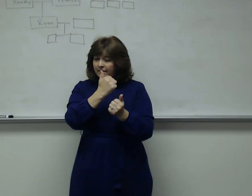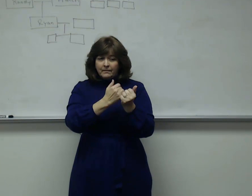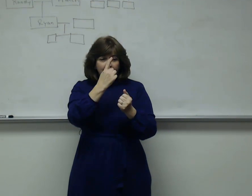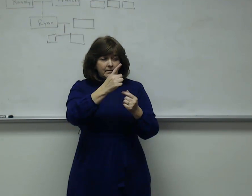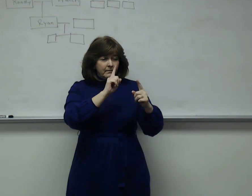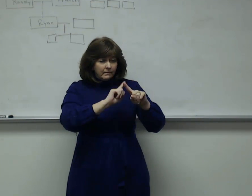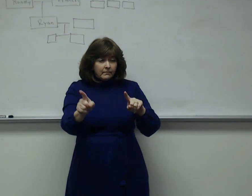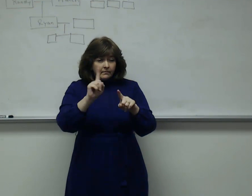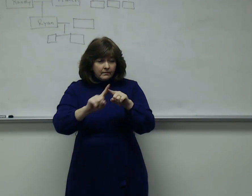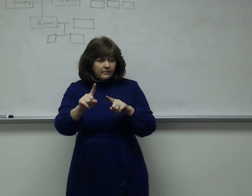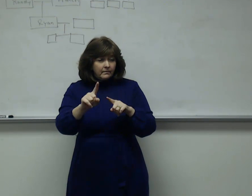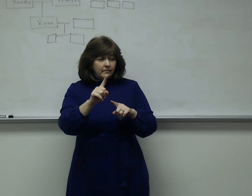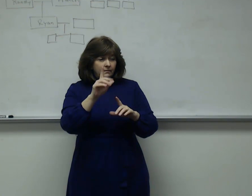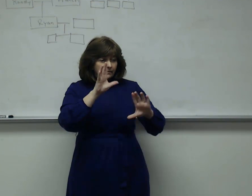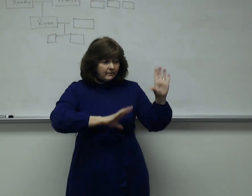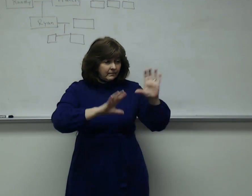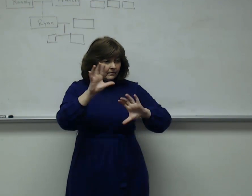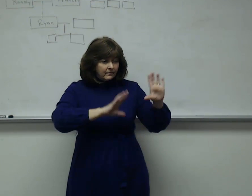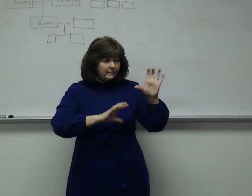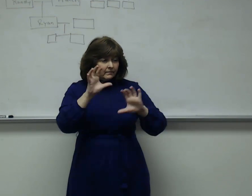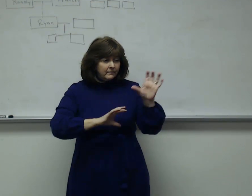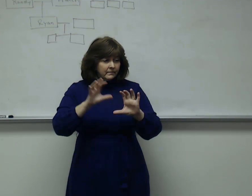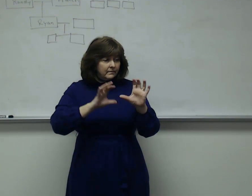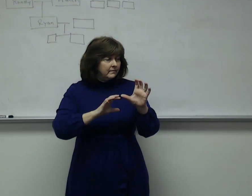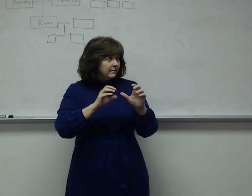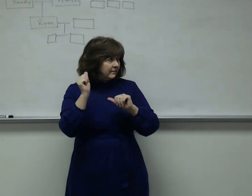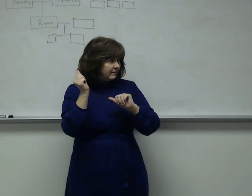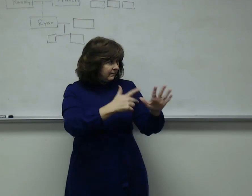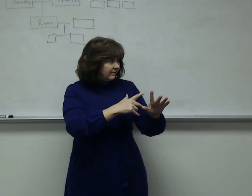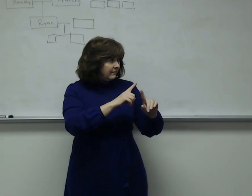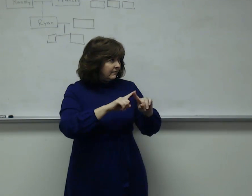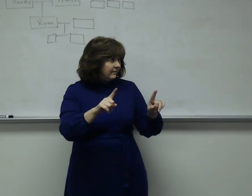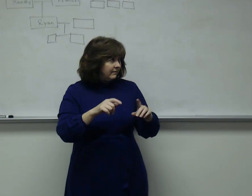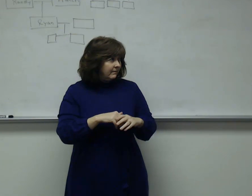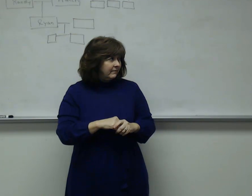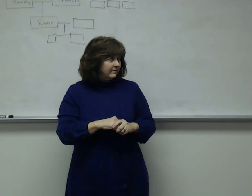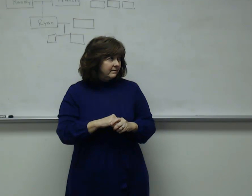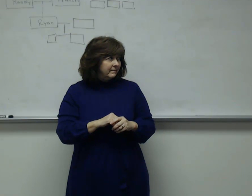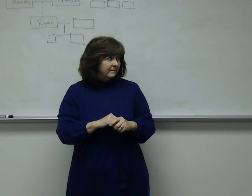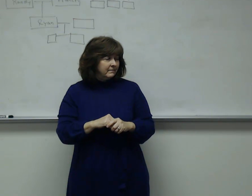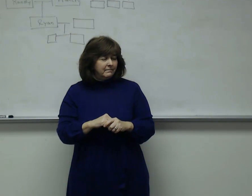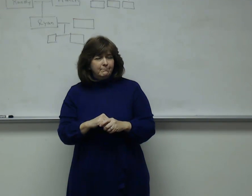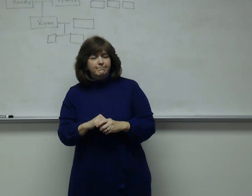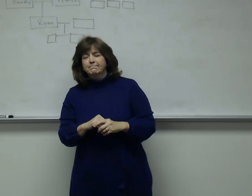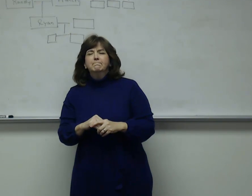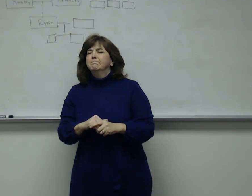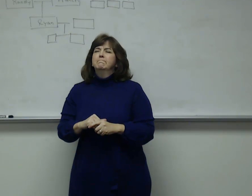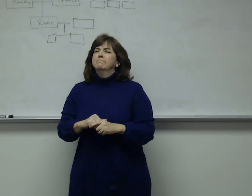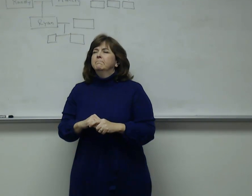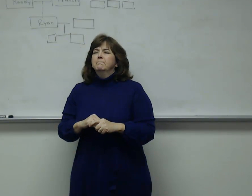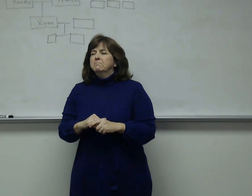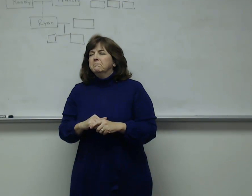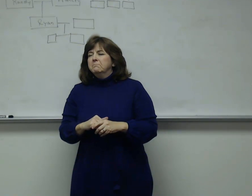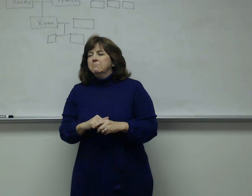language or accent to sign language? Most deaf people, or not even deaf people,